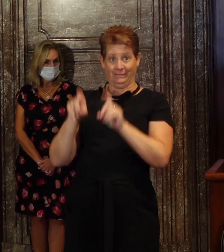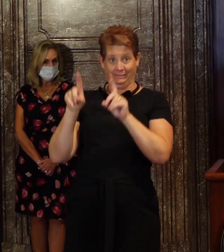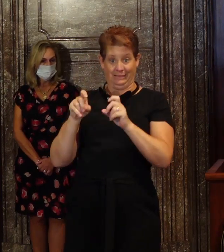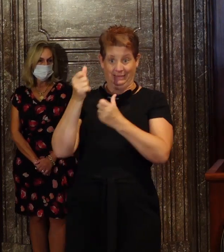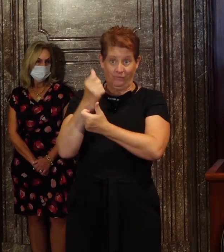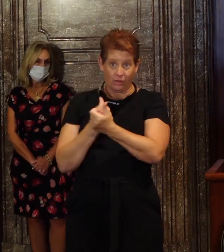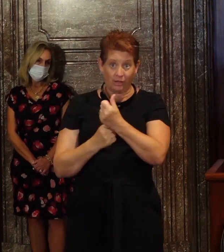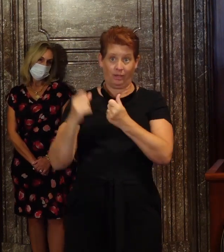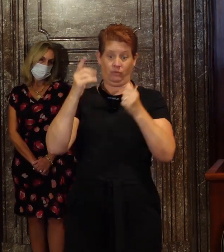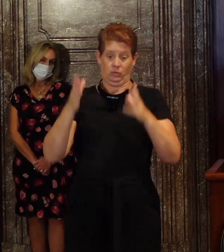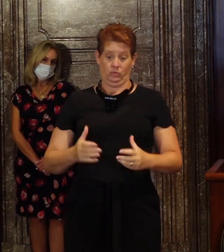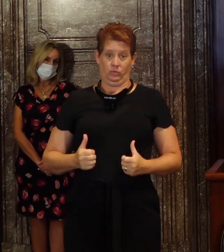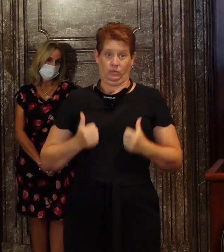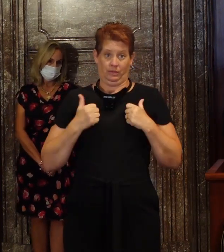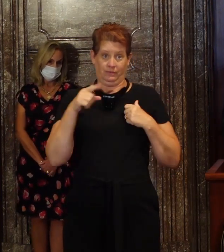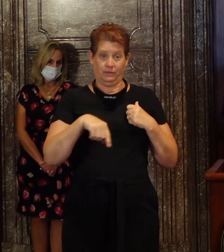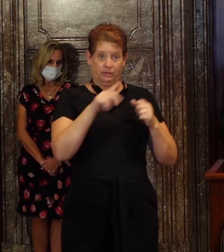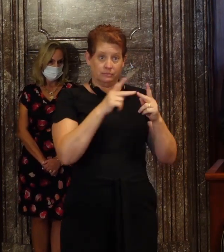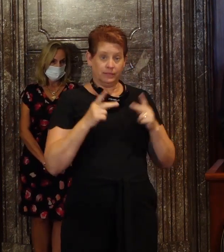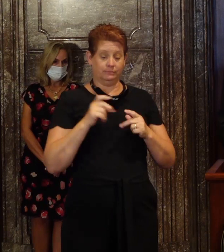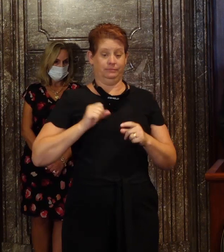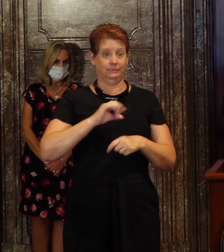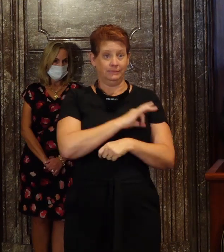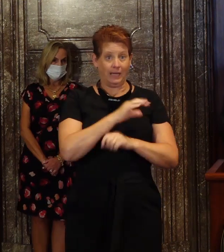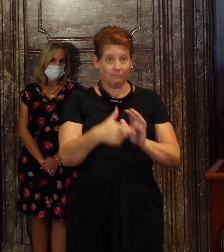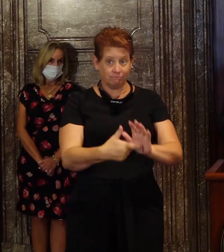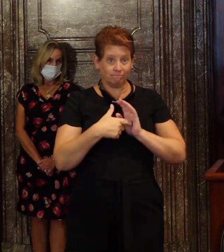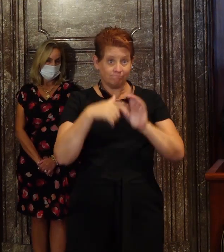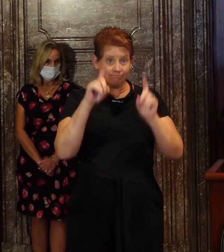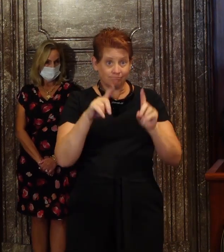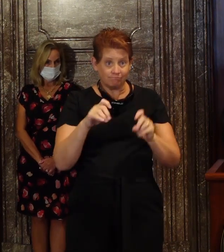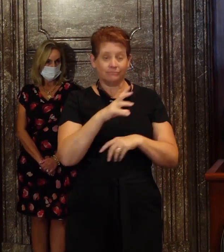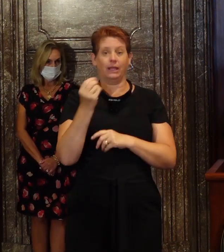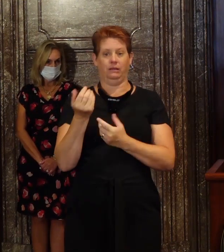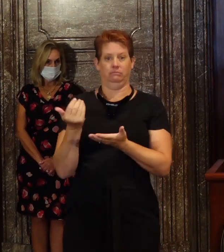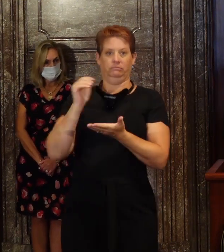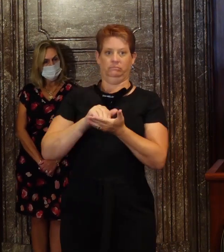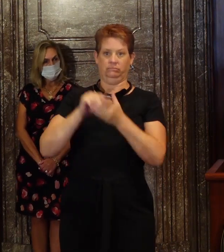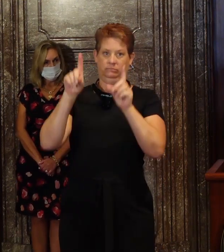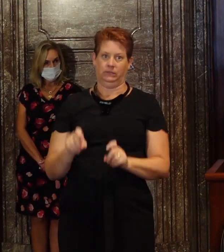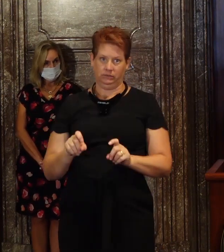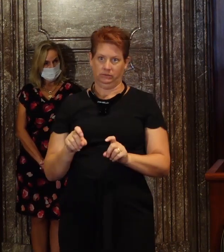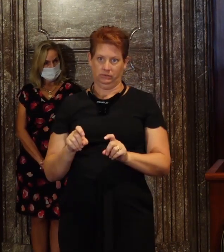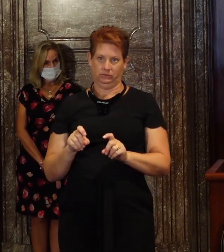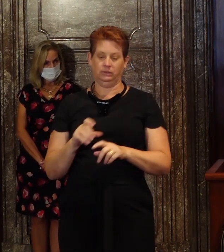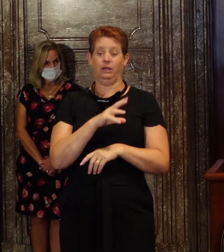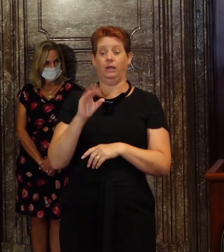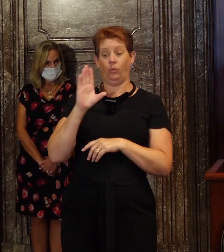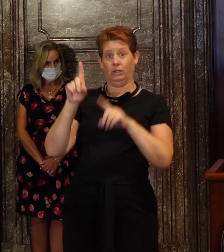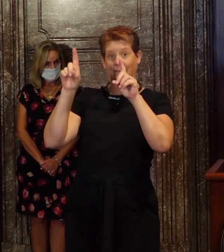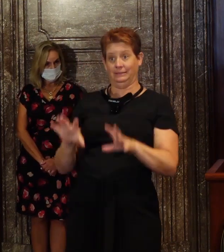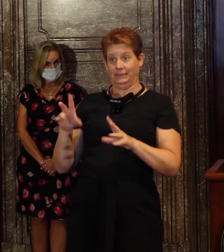resident, the testing of every staff member, and there will be repeated tests there, and there will be